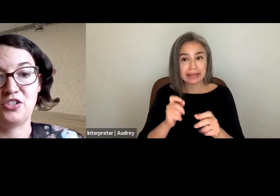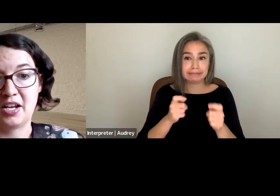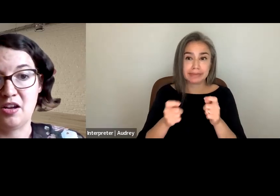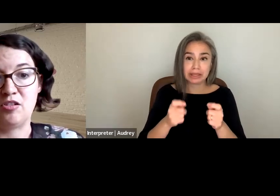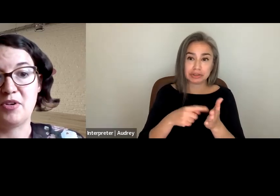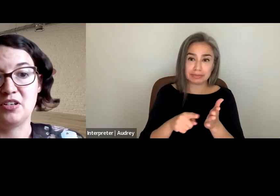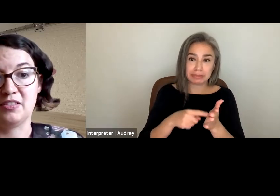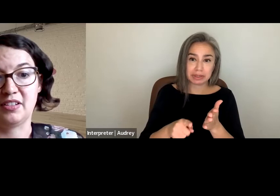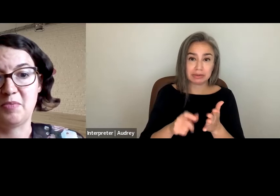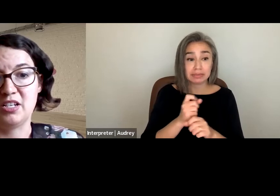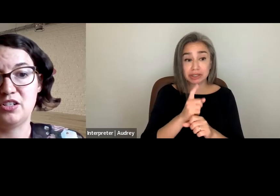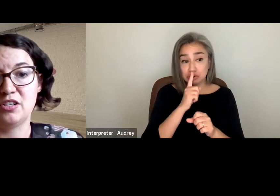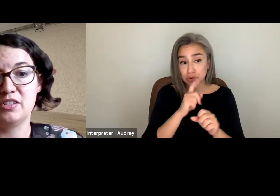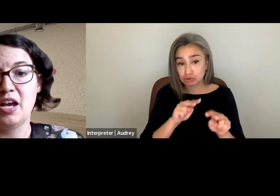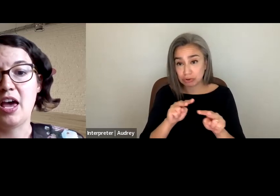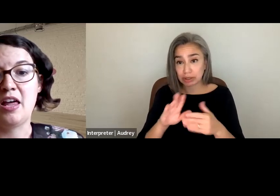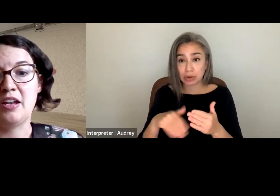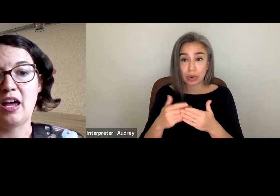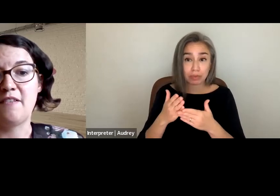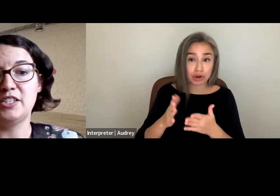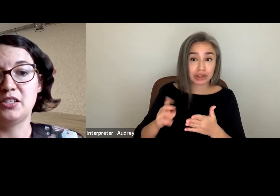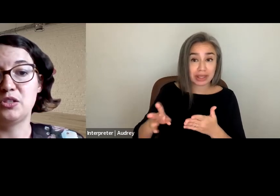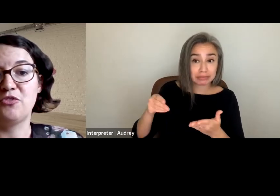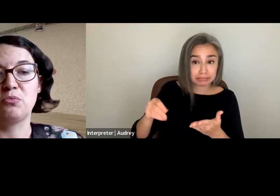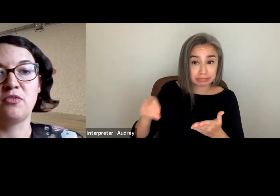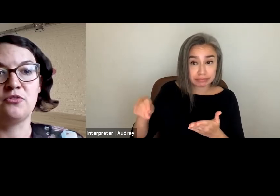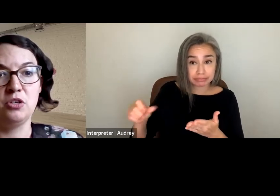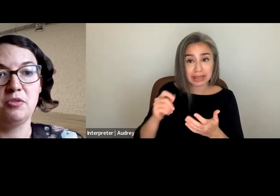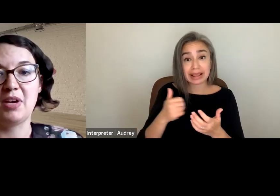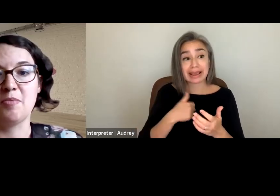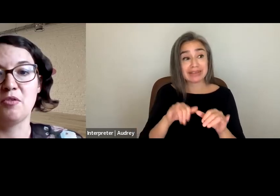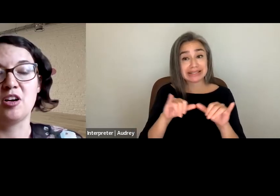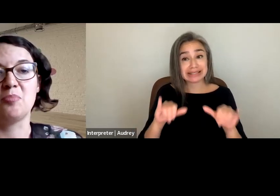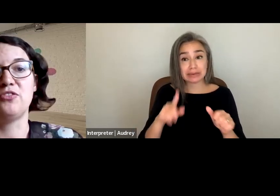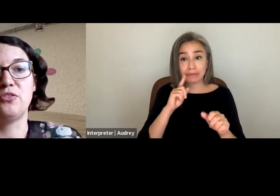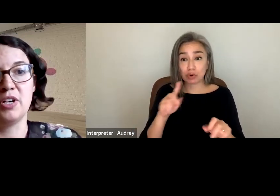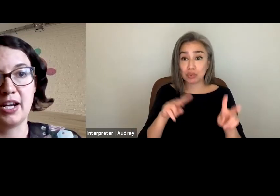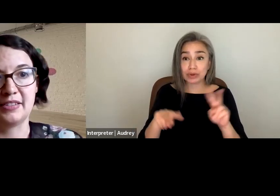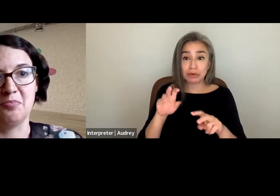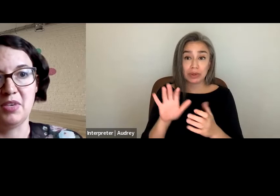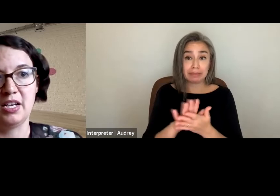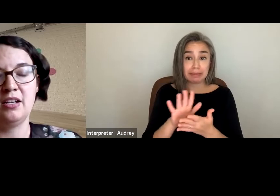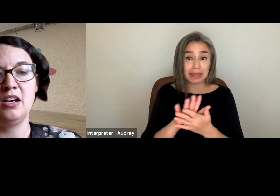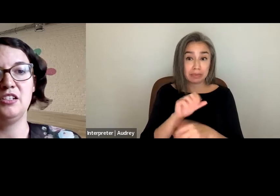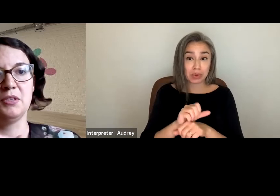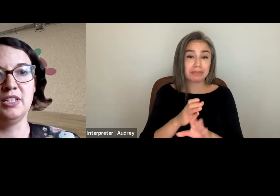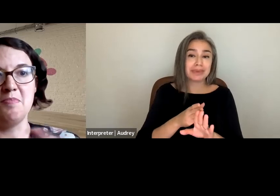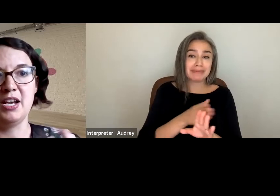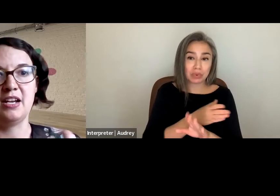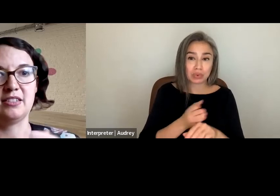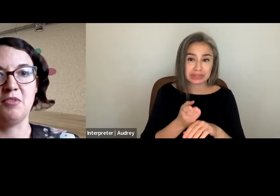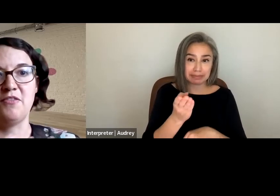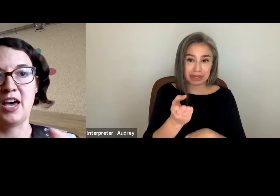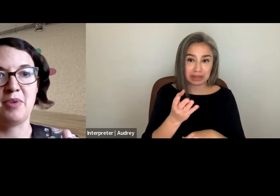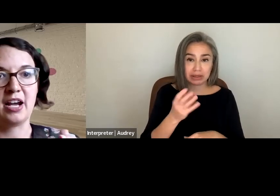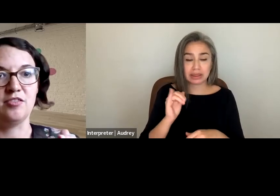sure you're tracking all partners' expenditures, and have a system for reviewing paperwork before it gets submitted to